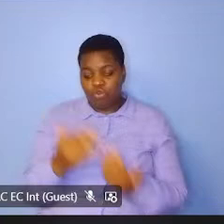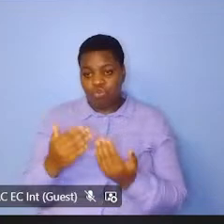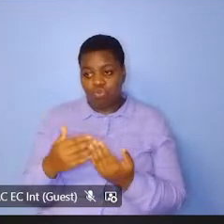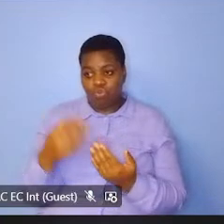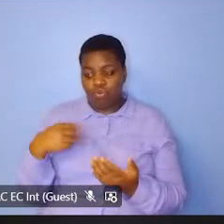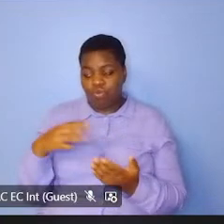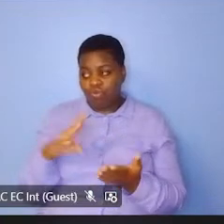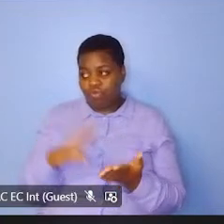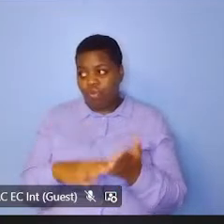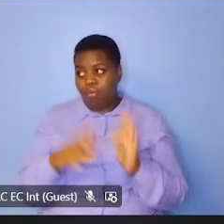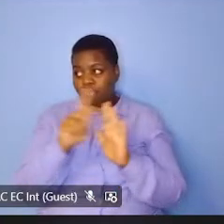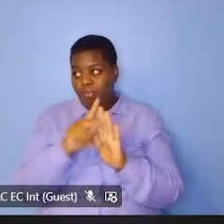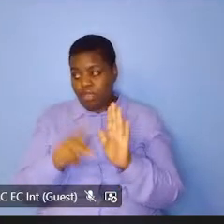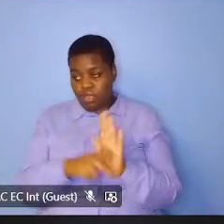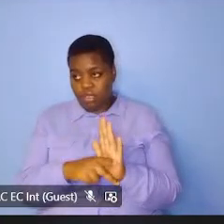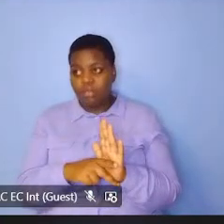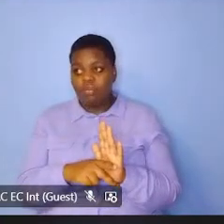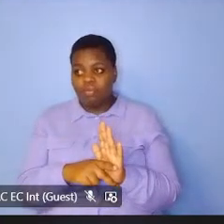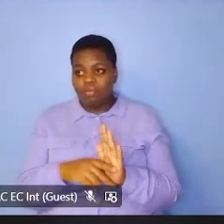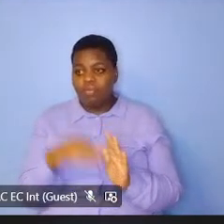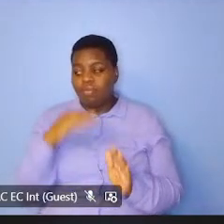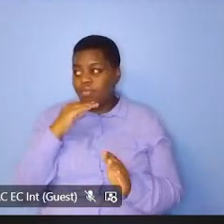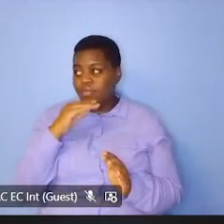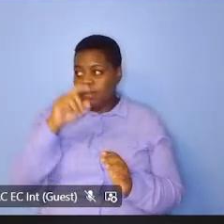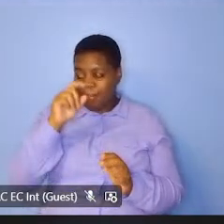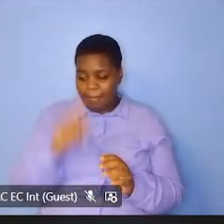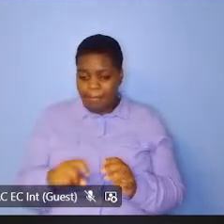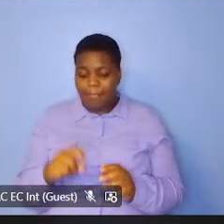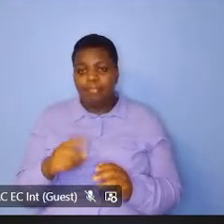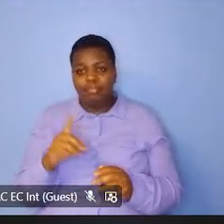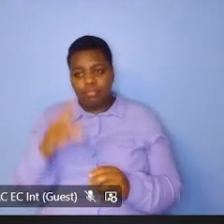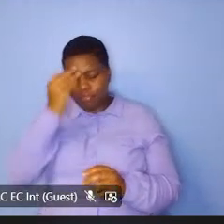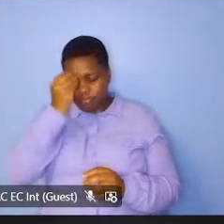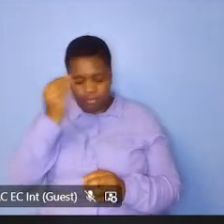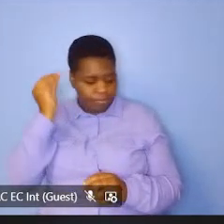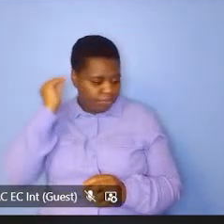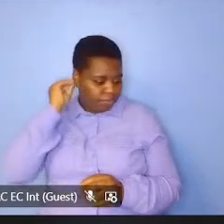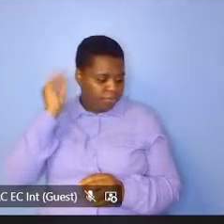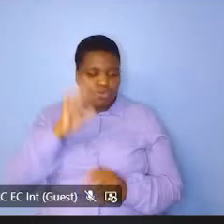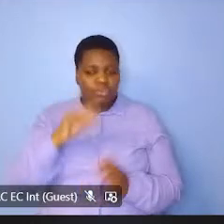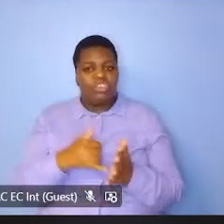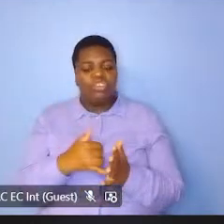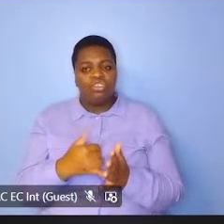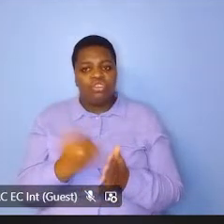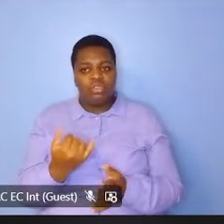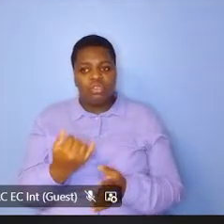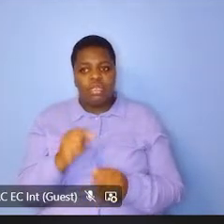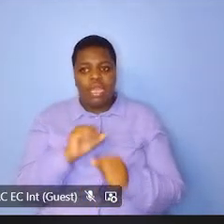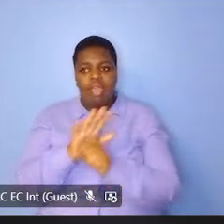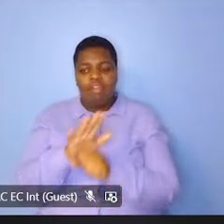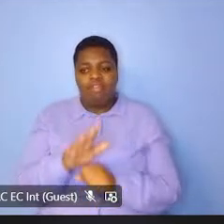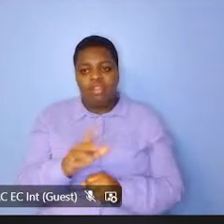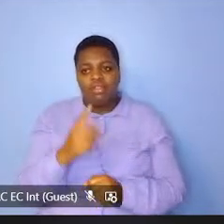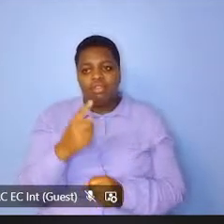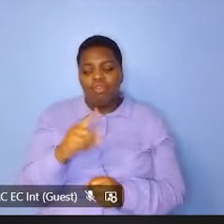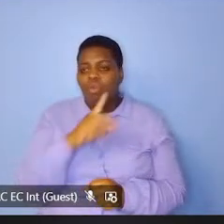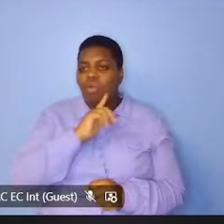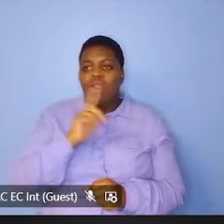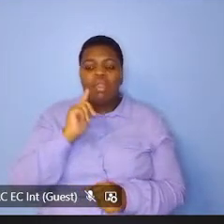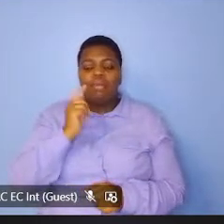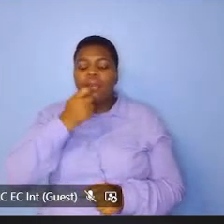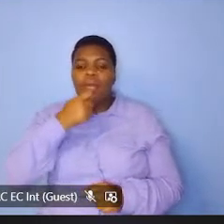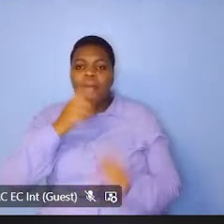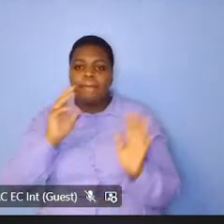and their binary nature, it should be borne in mind that they don't just affect LGBTI learners, but that they